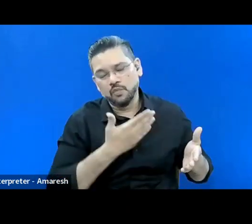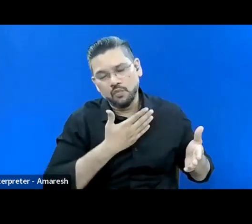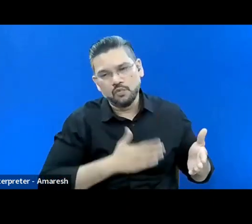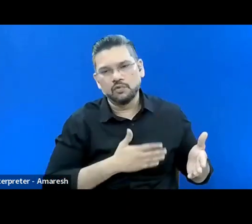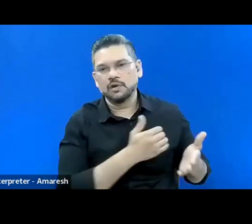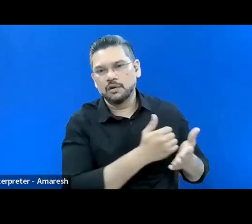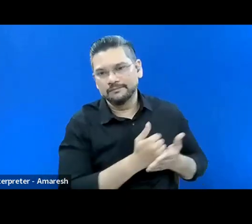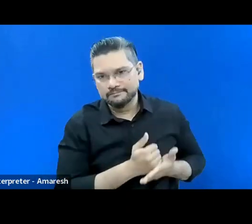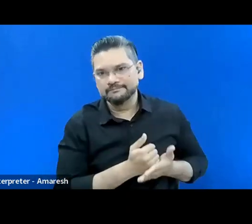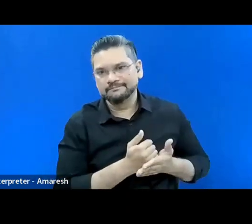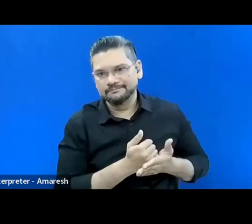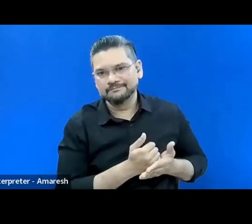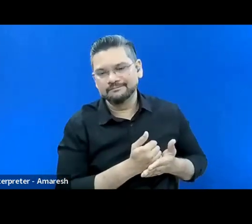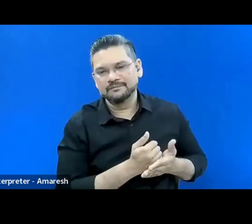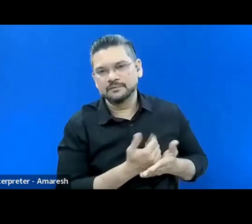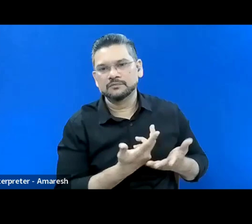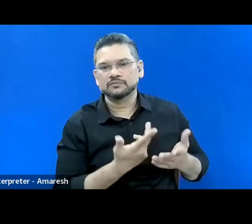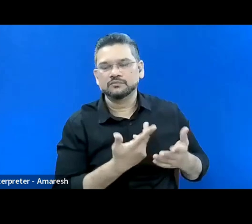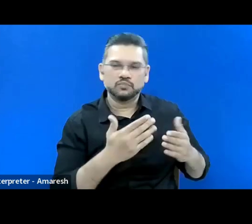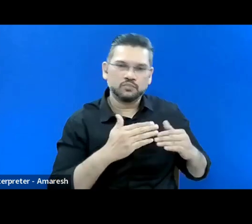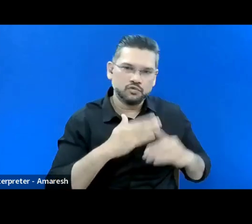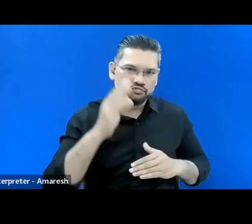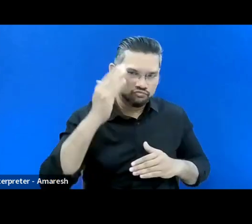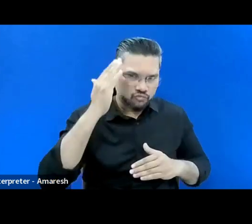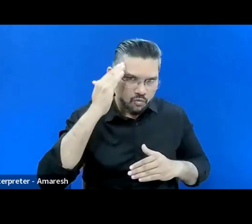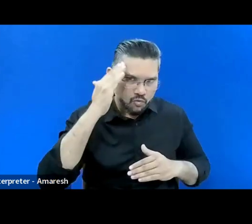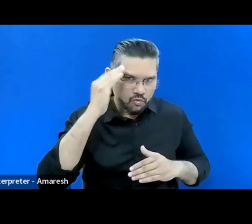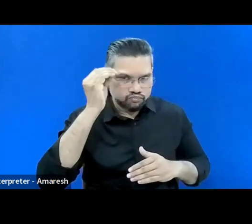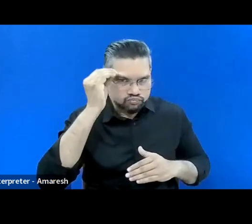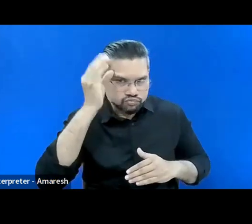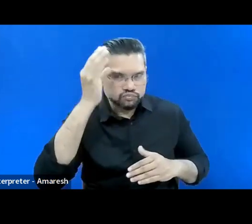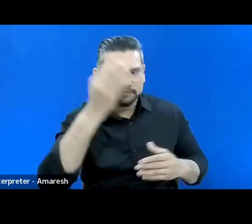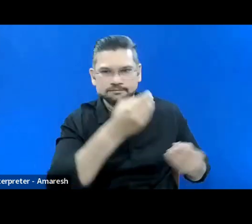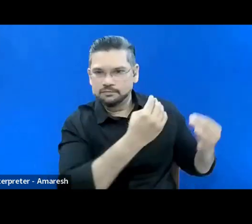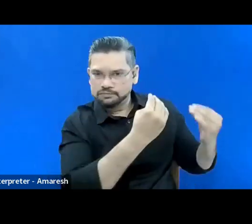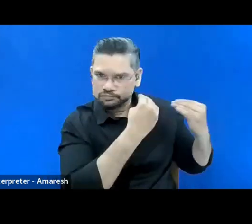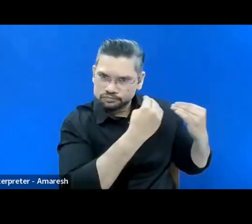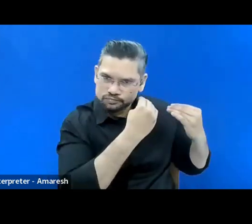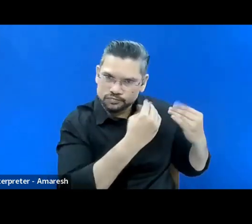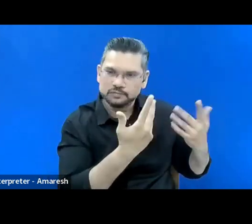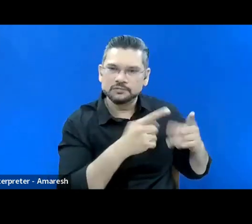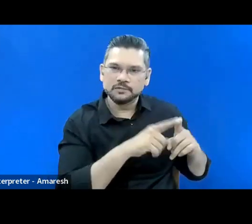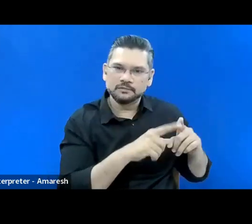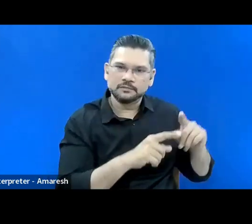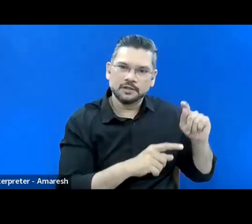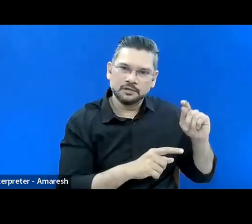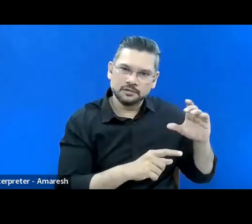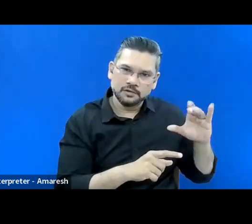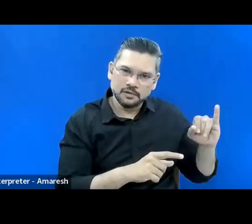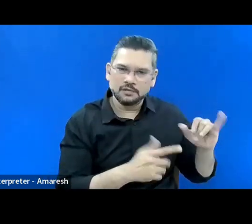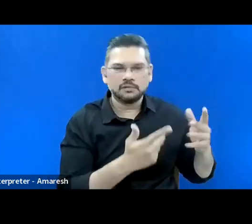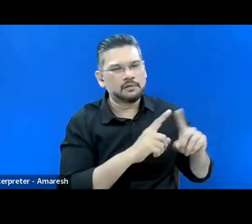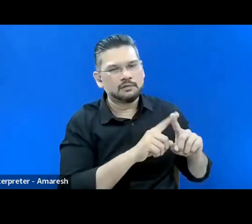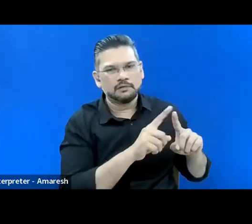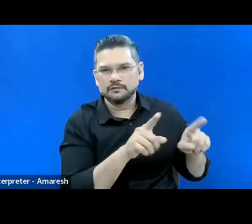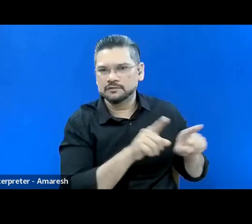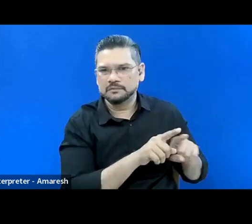to be given knowledge, to be handholded by people from TCI and also others.